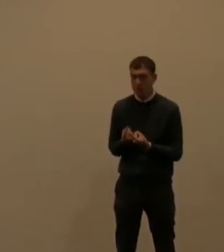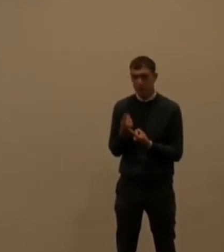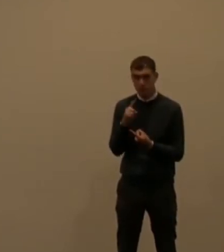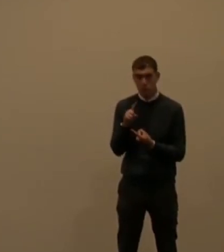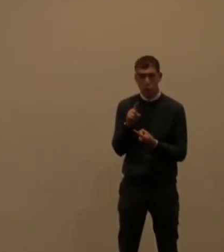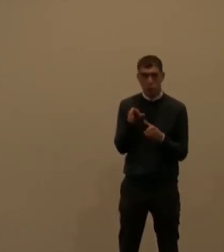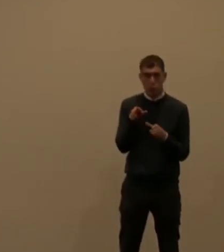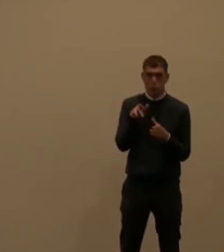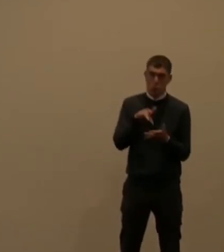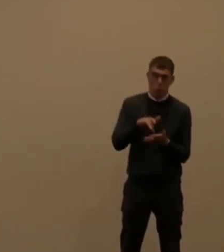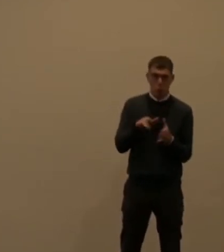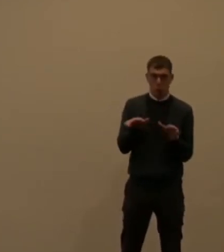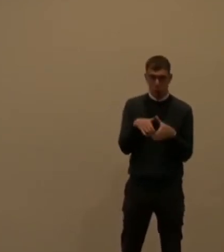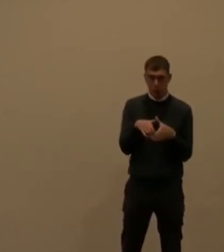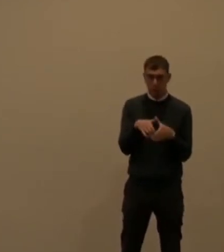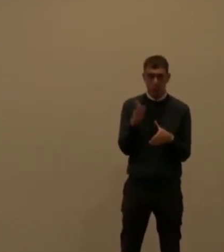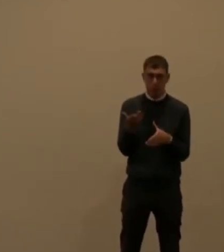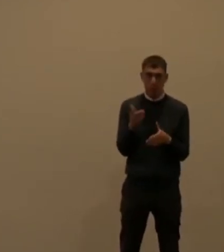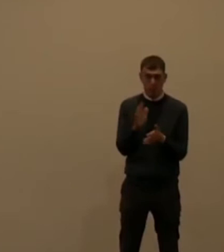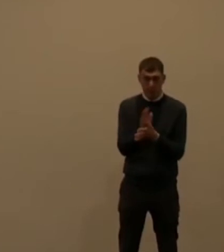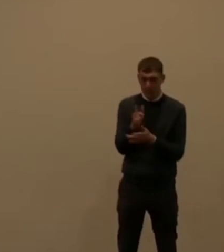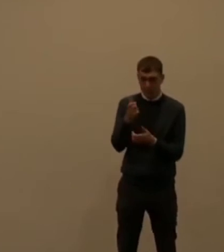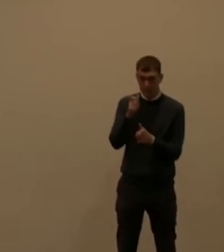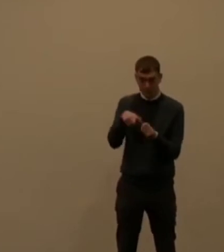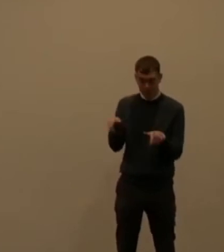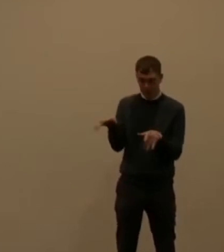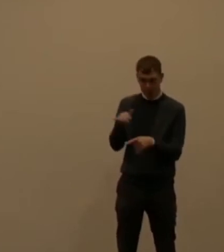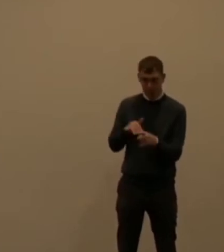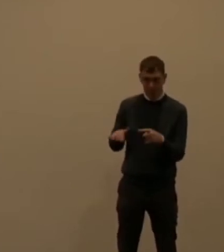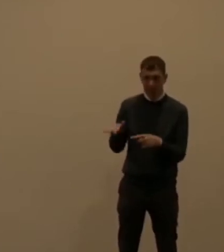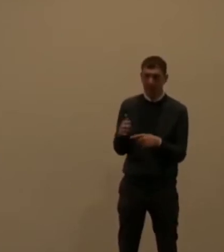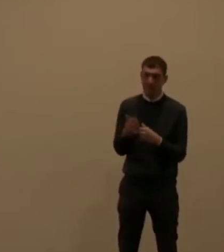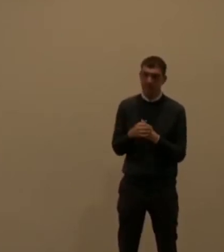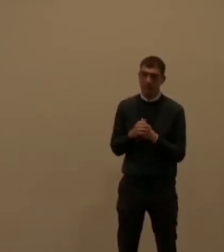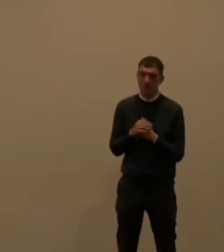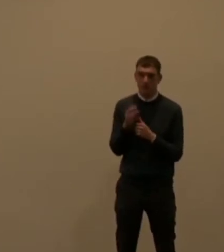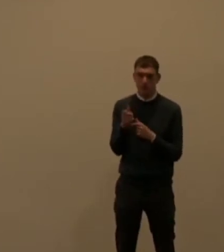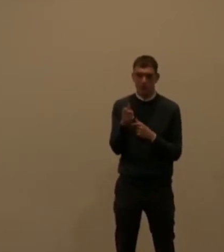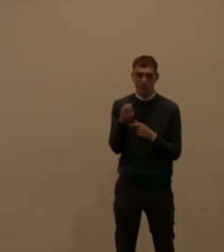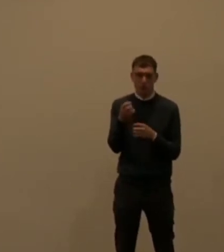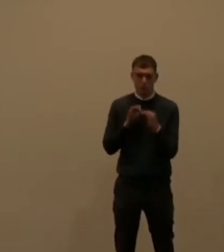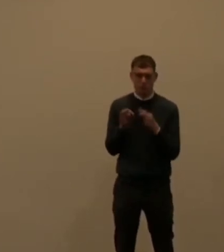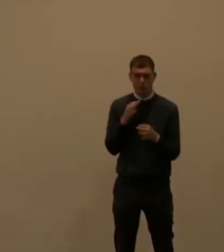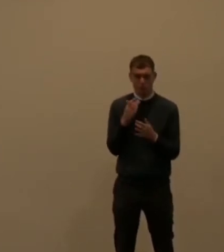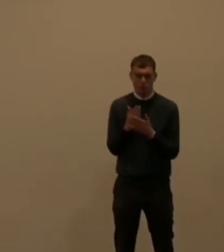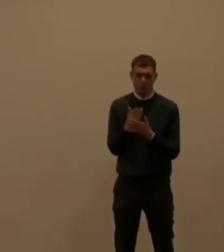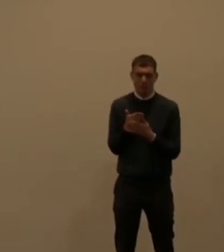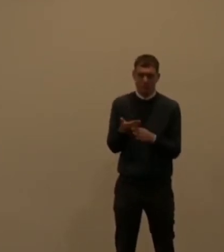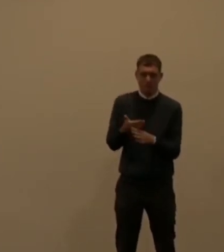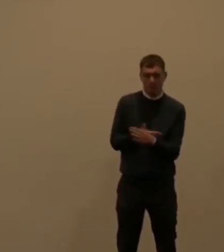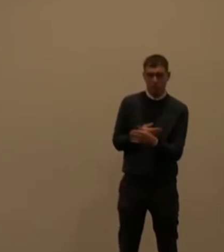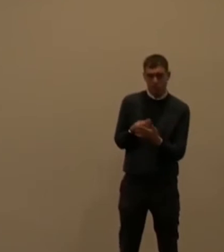group? Are you happy with the people that are there? And that is all the questions you ask before you figure out if you have the money for